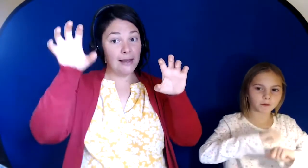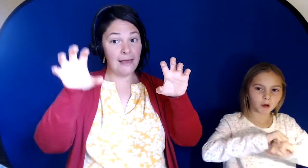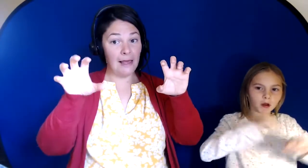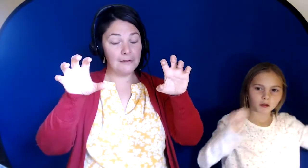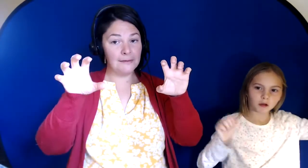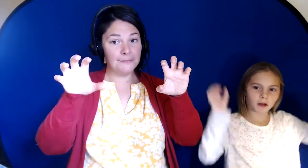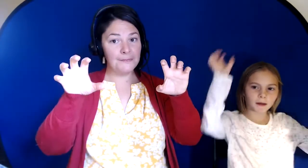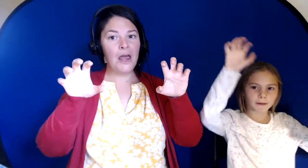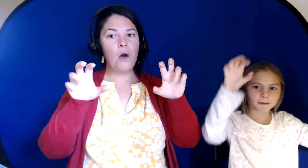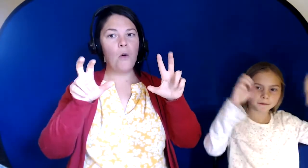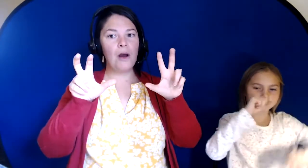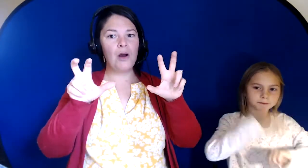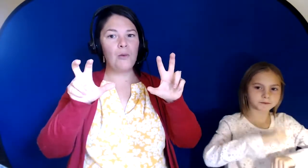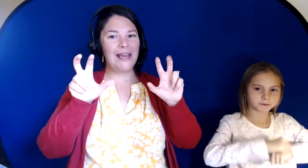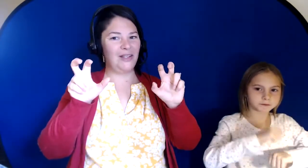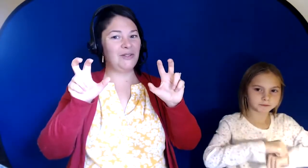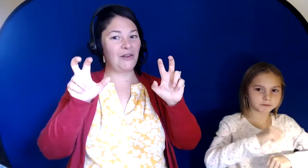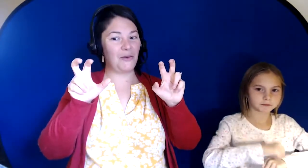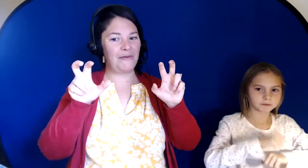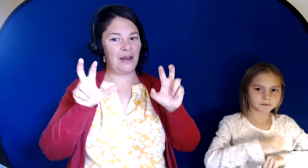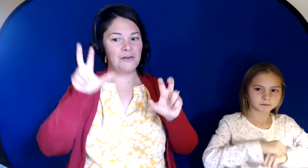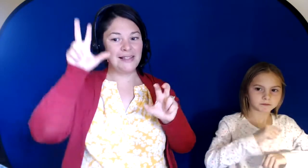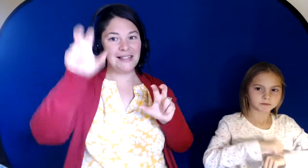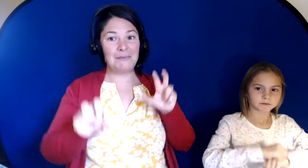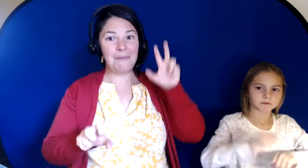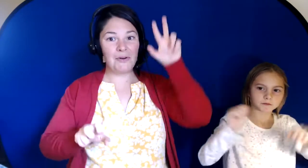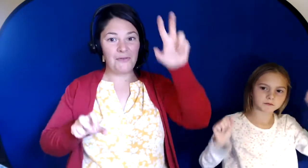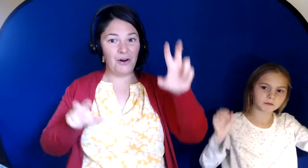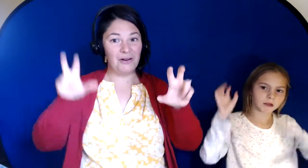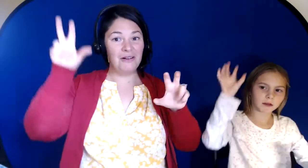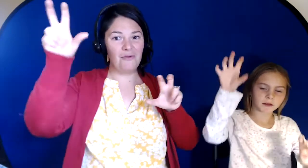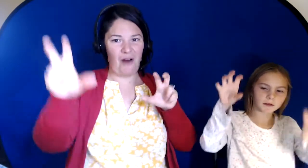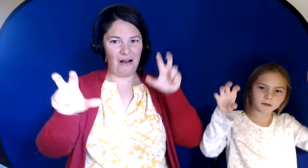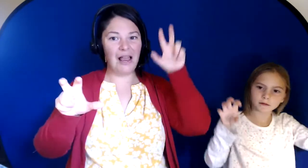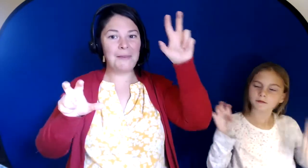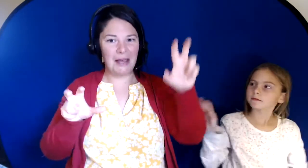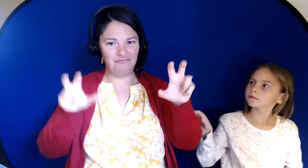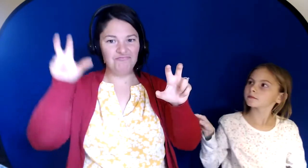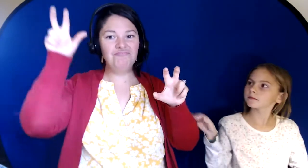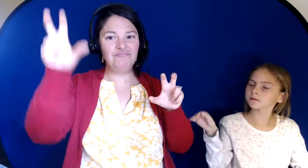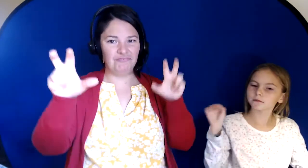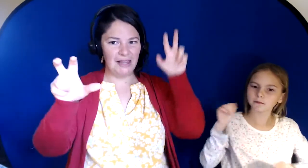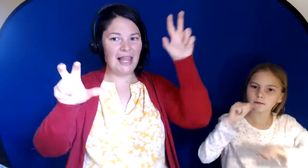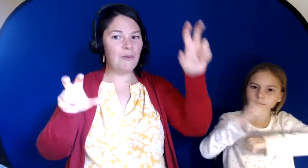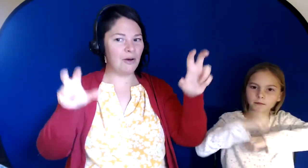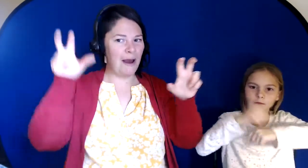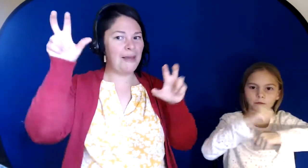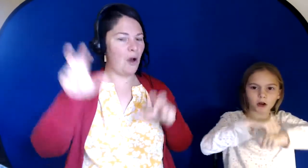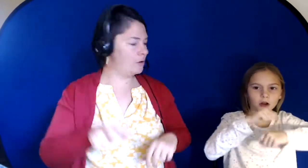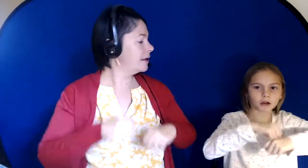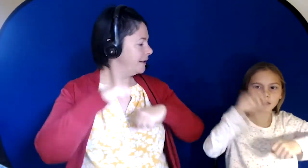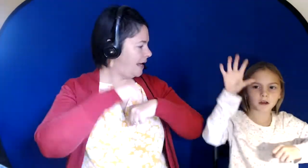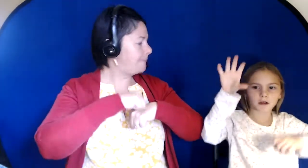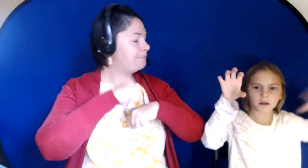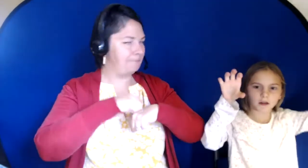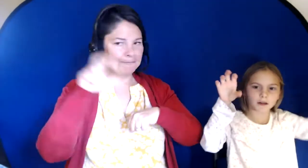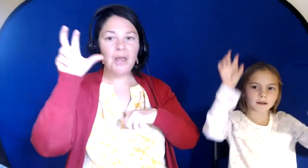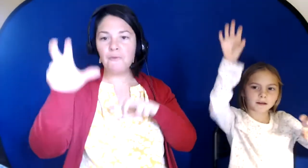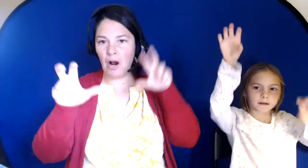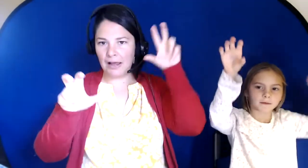this, or we can use our three fingers. This is my preferred rock climbing. Like we're grabbing hold. Yep, rock climbing.